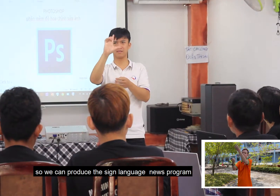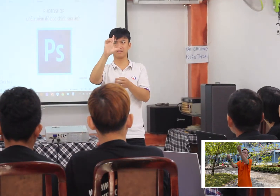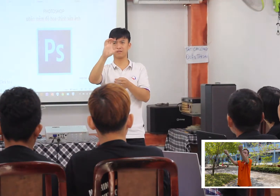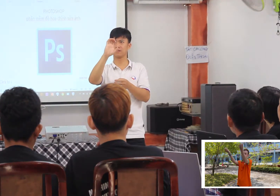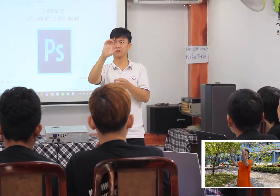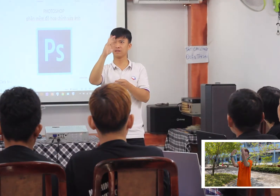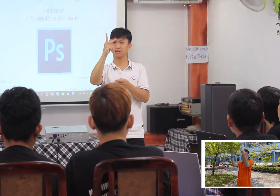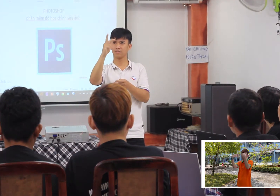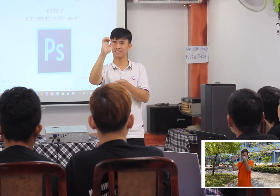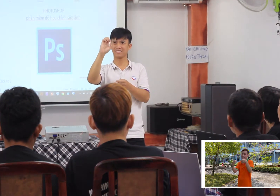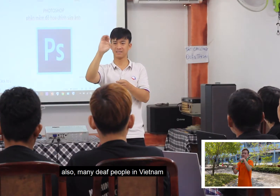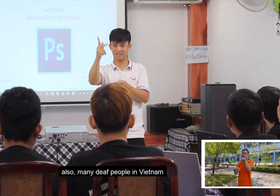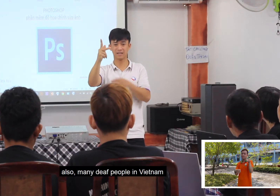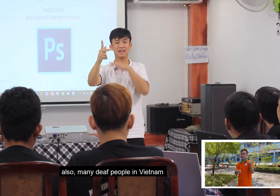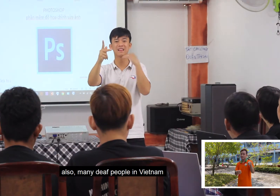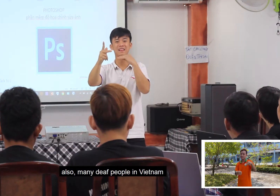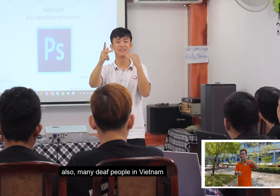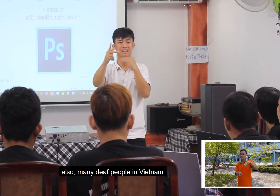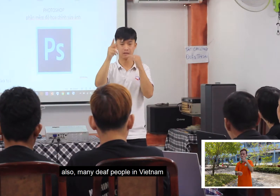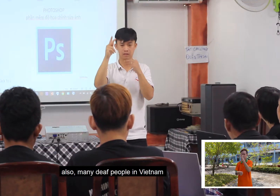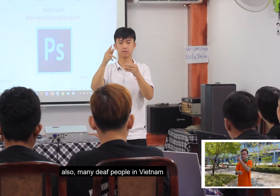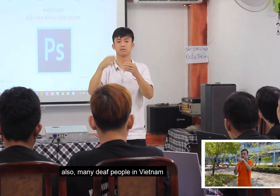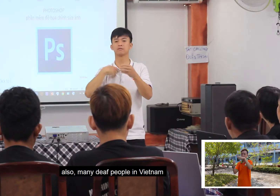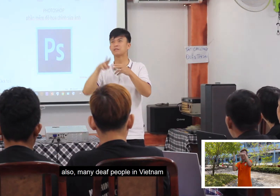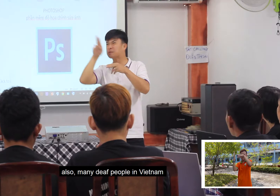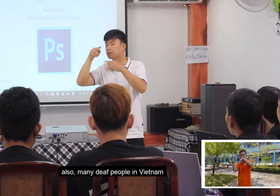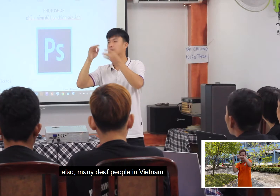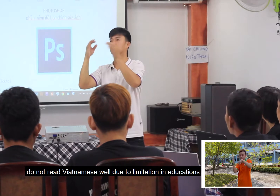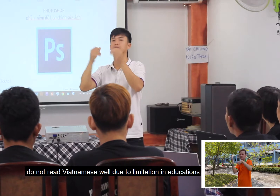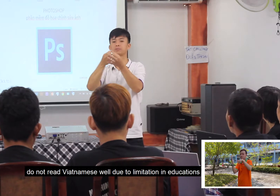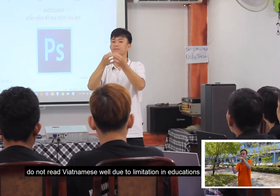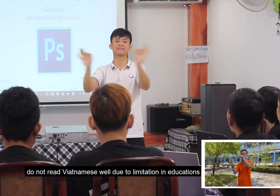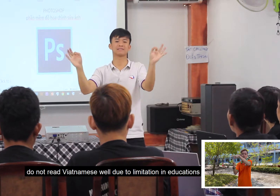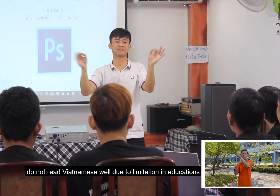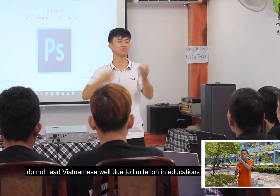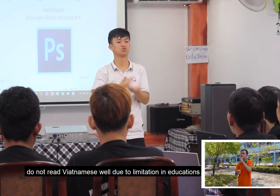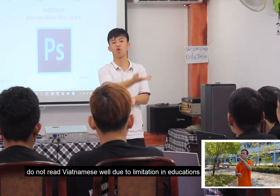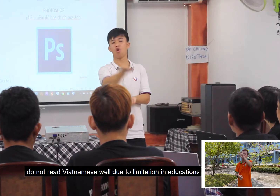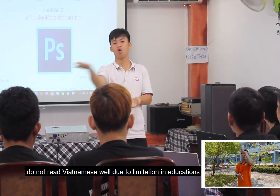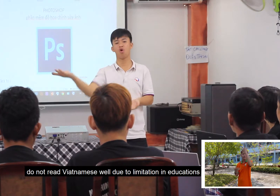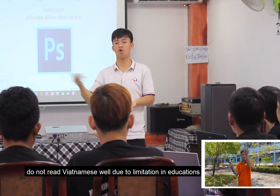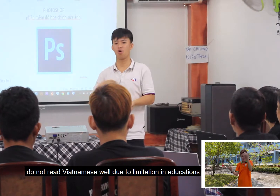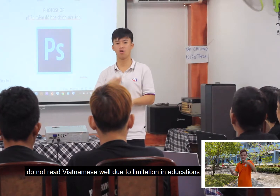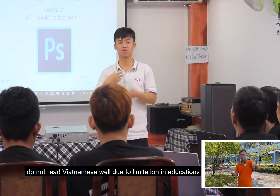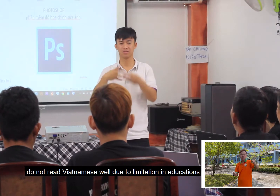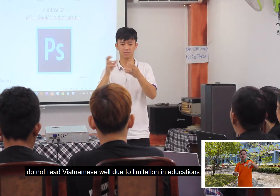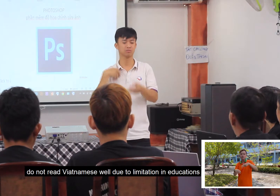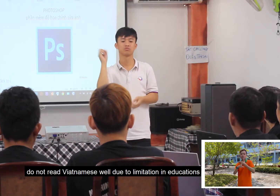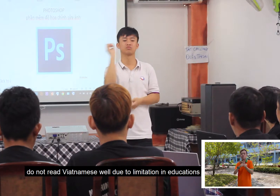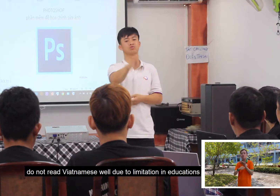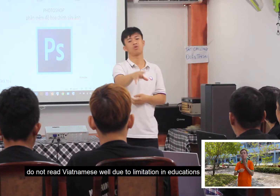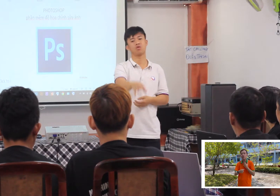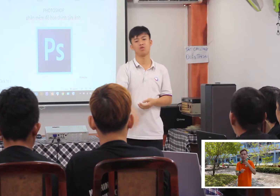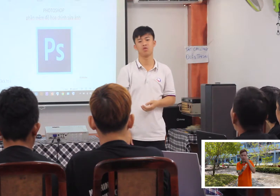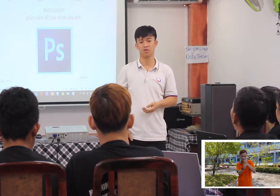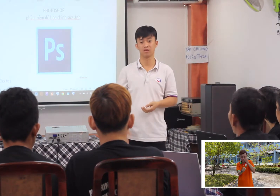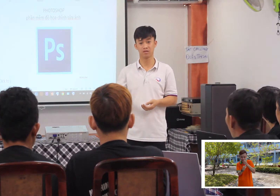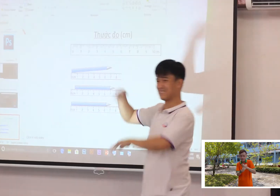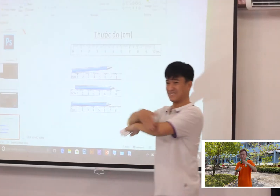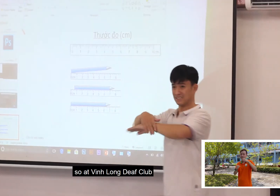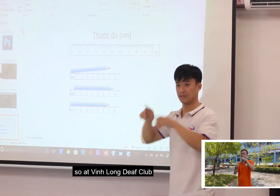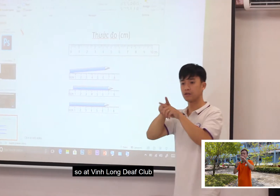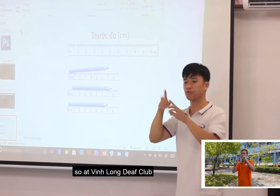news program. Also, many deaf people in Vietnam do not read Vietnamese well due to limitation in